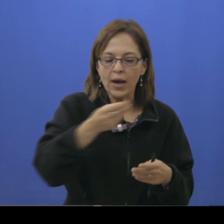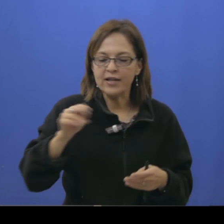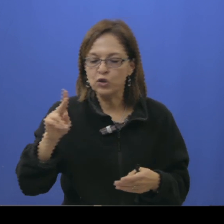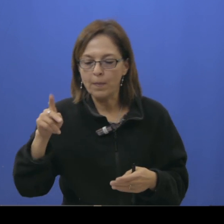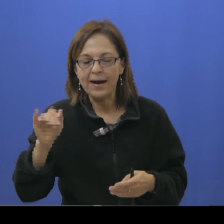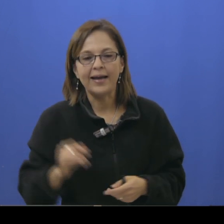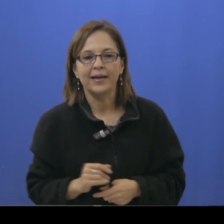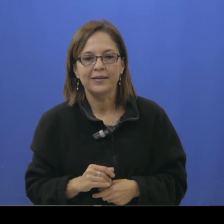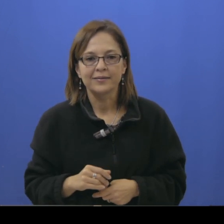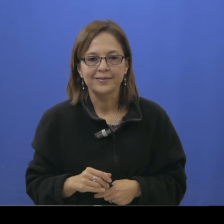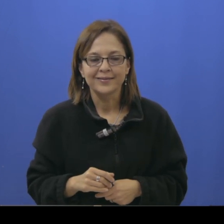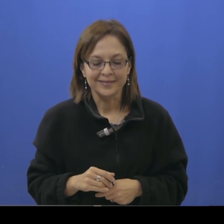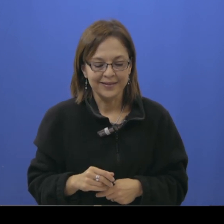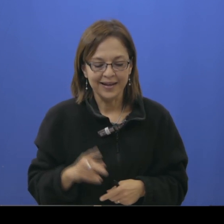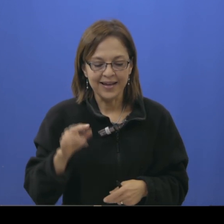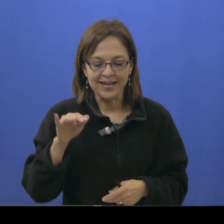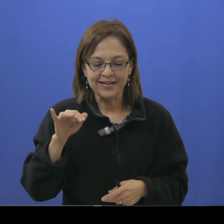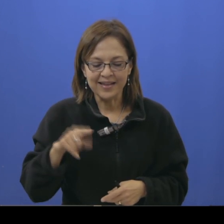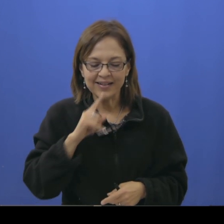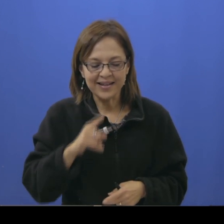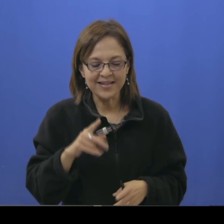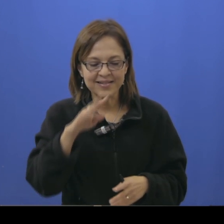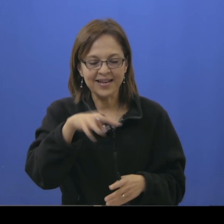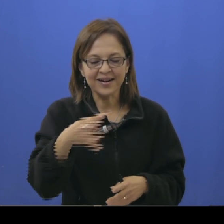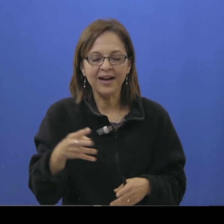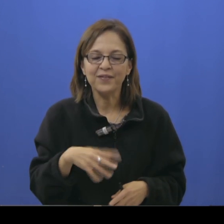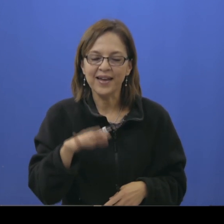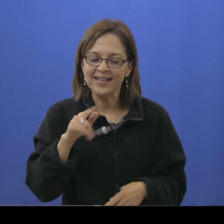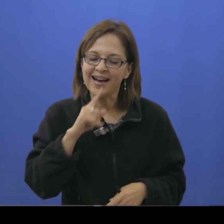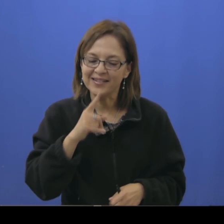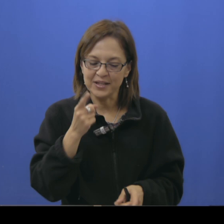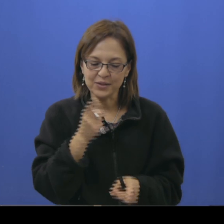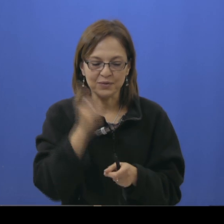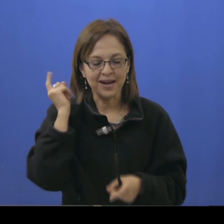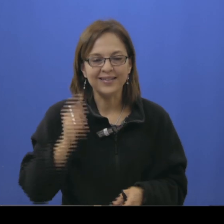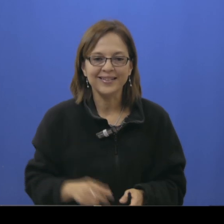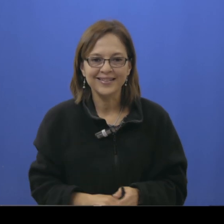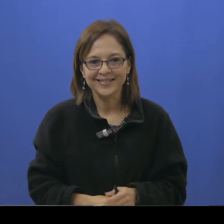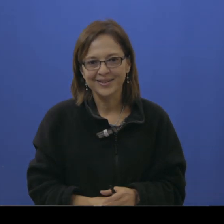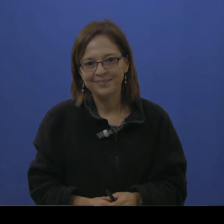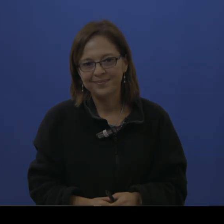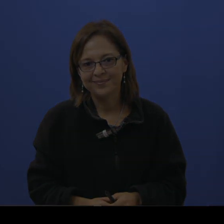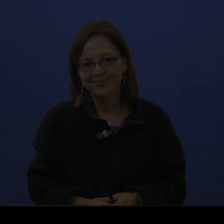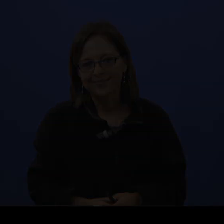between 0 and 2 pi. And that is the graph, and that is correct.